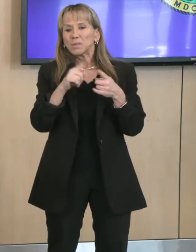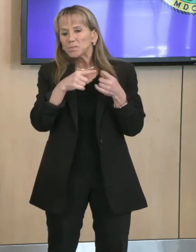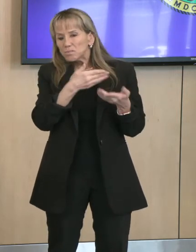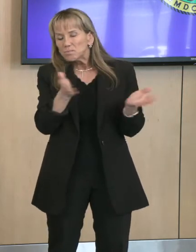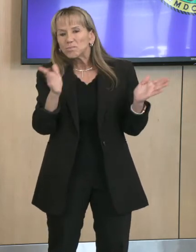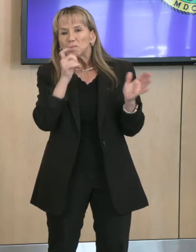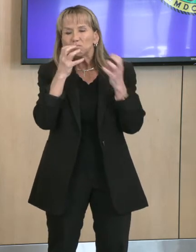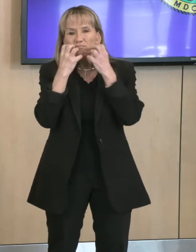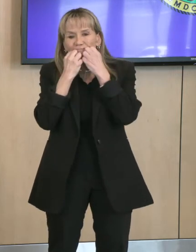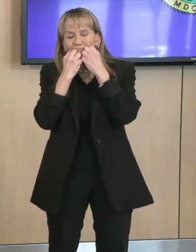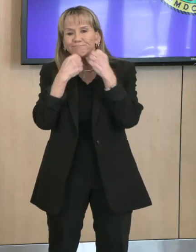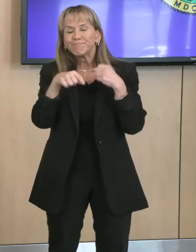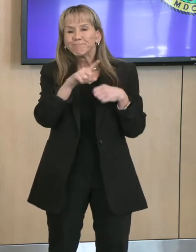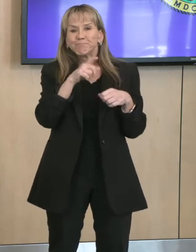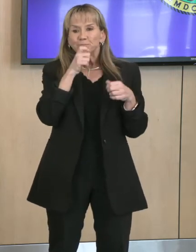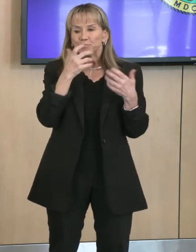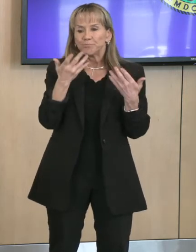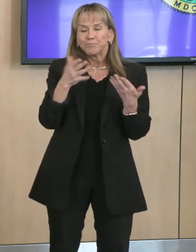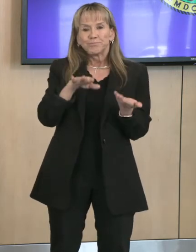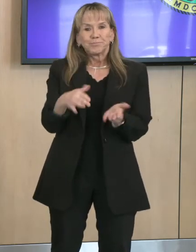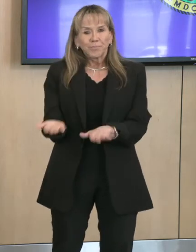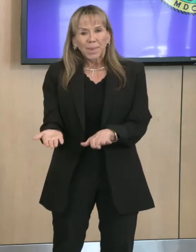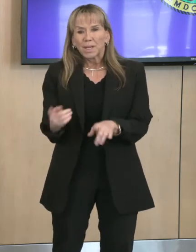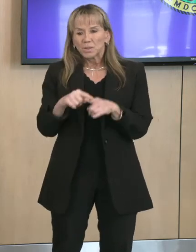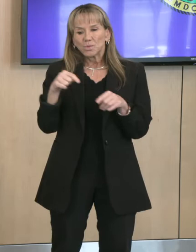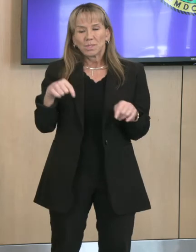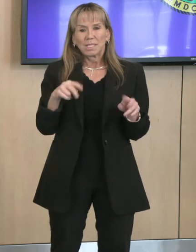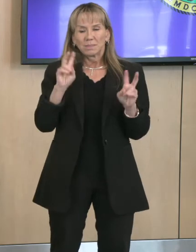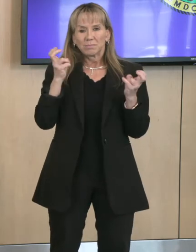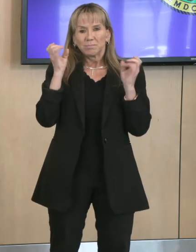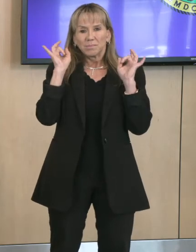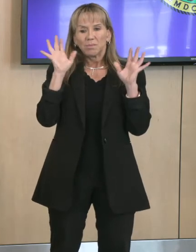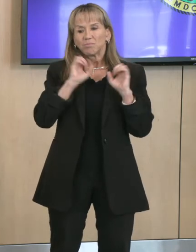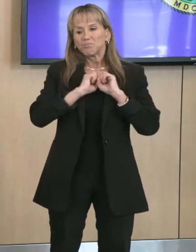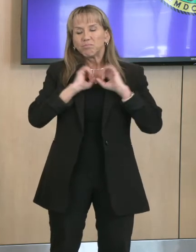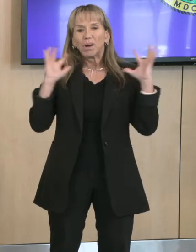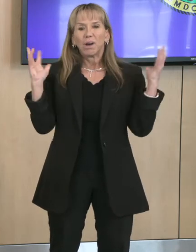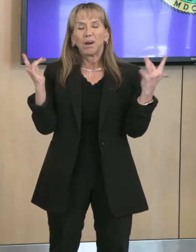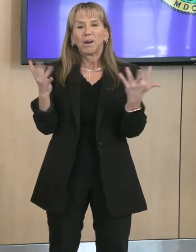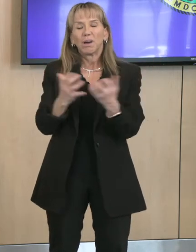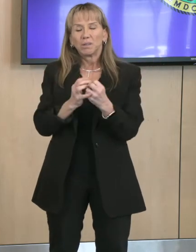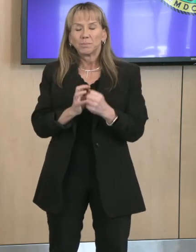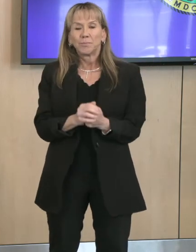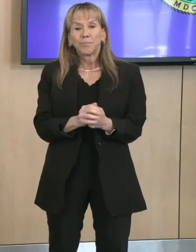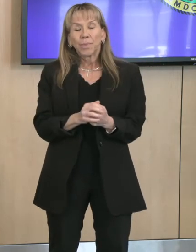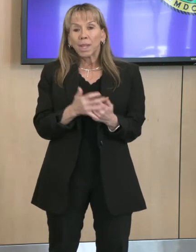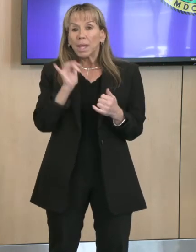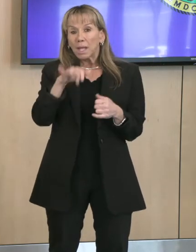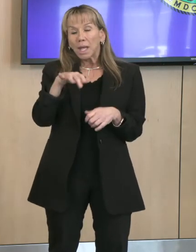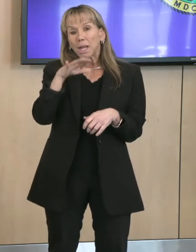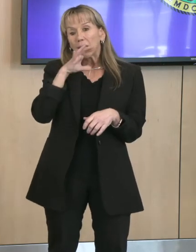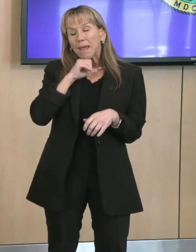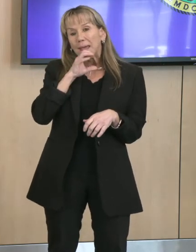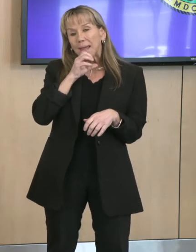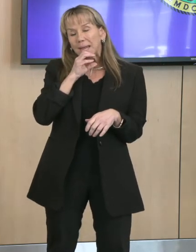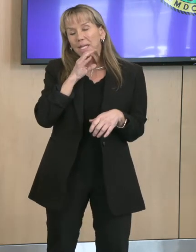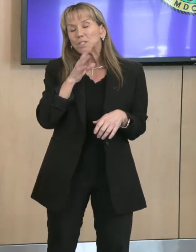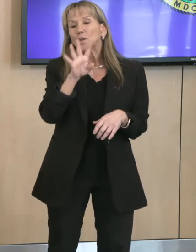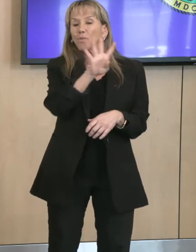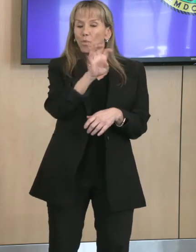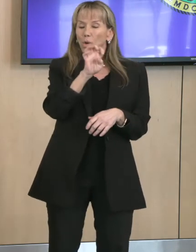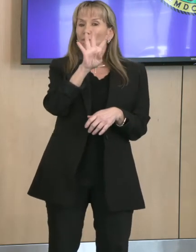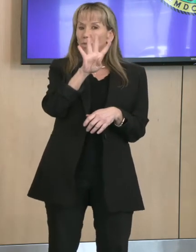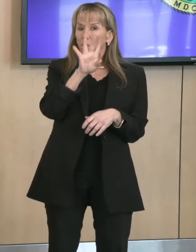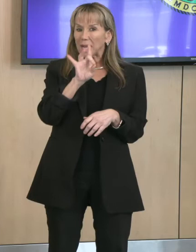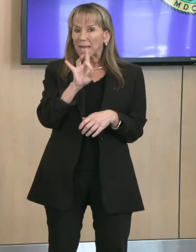of the individuals that have lost their lives to this pandemic. Of the age distribution, 448